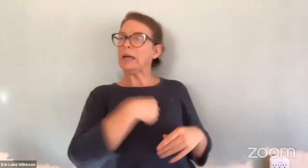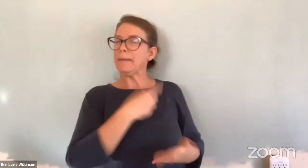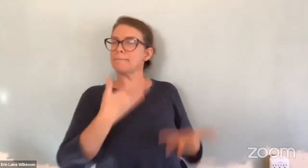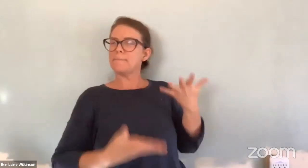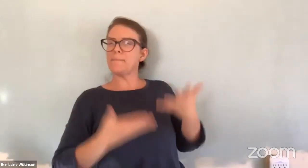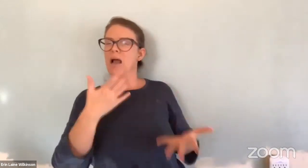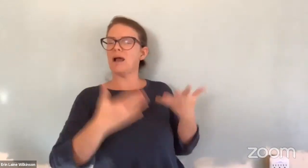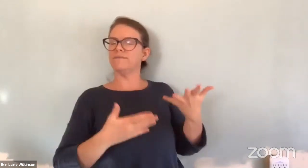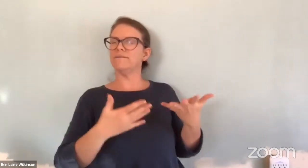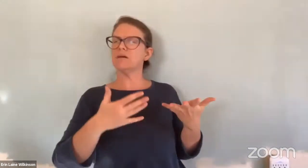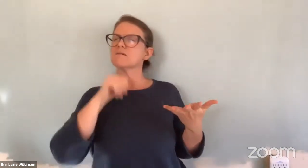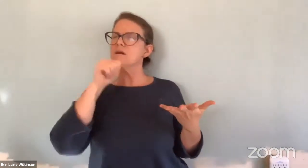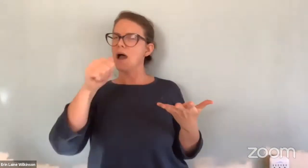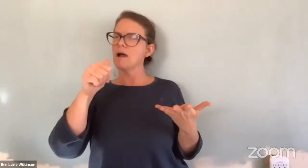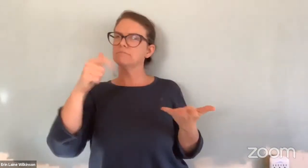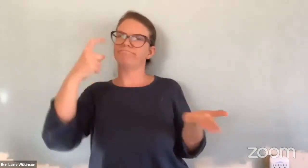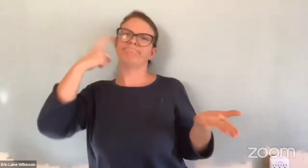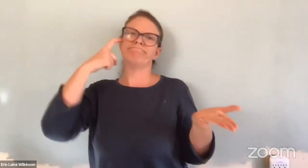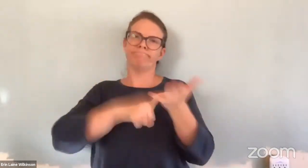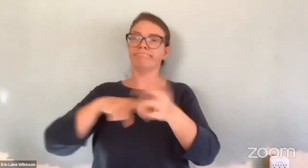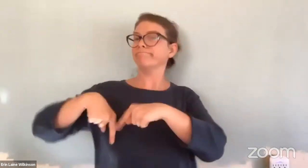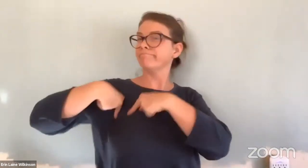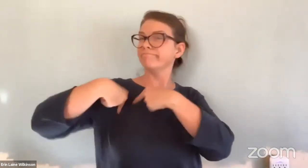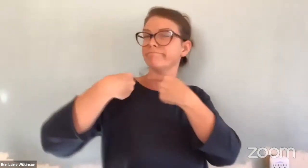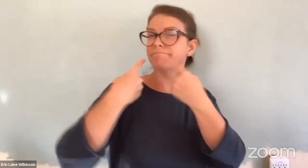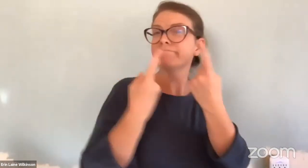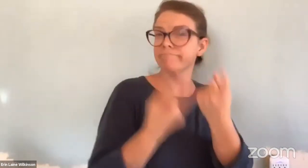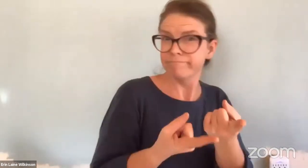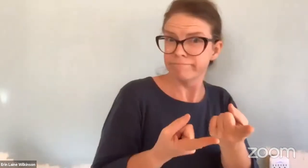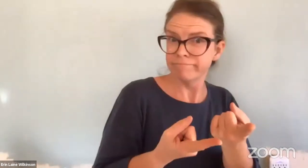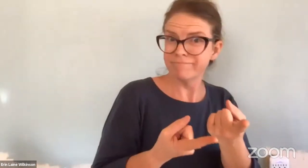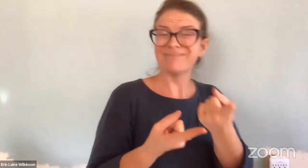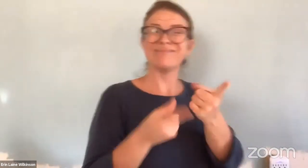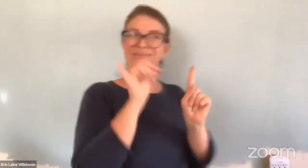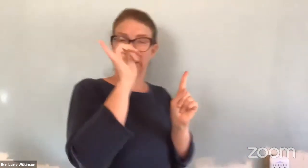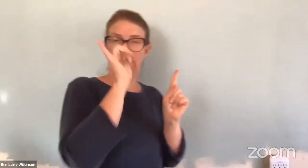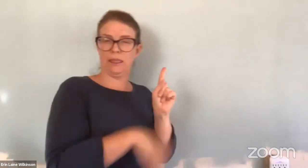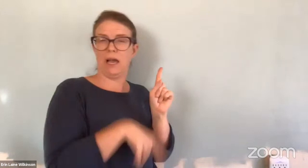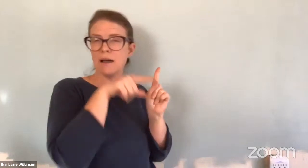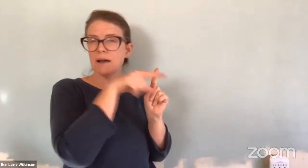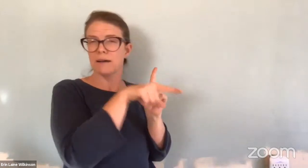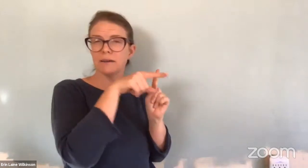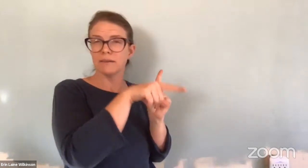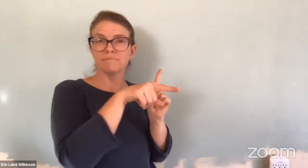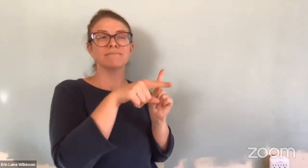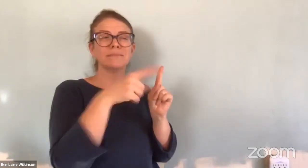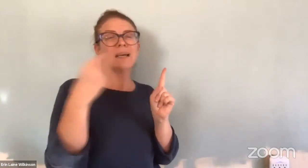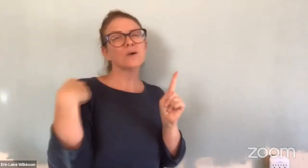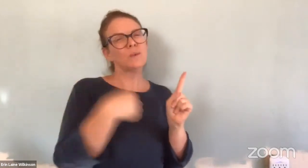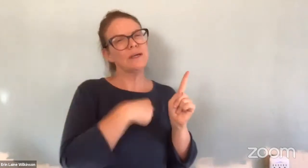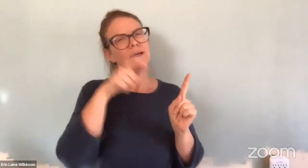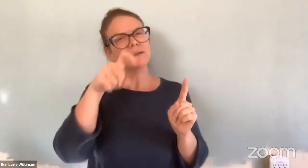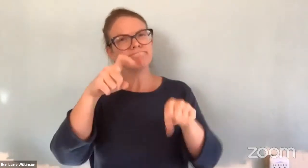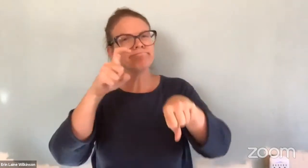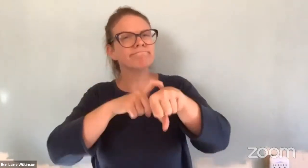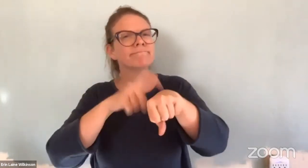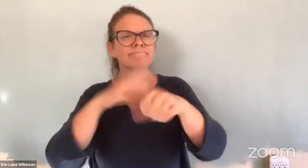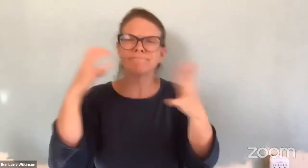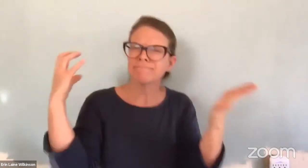unstable than we perhaps have thought or have recognized to date.